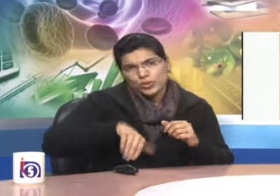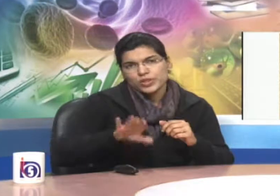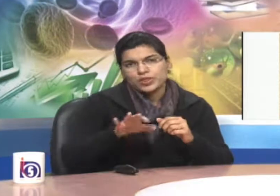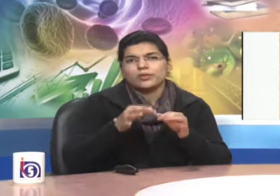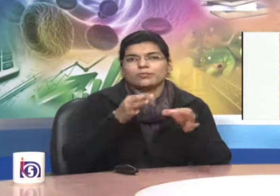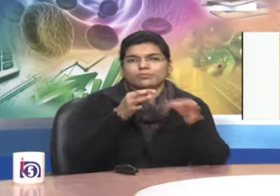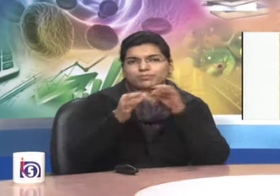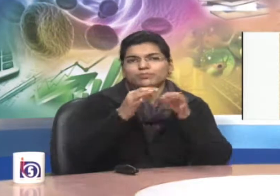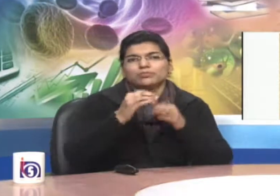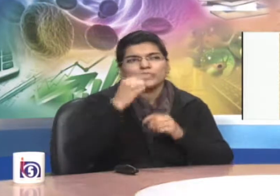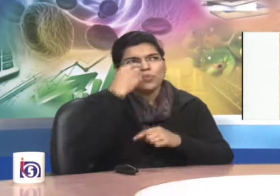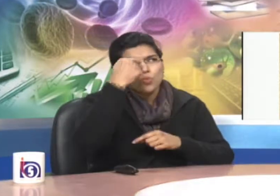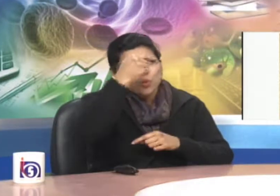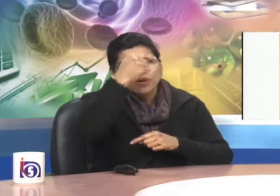Let's understand the meaning of